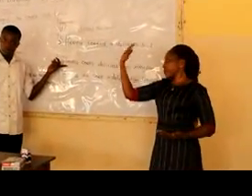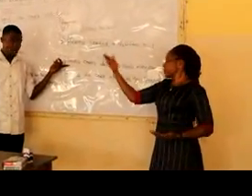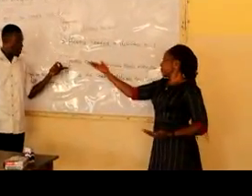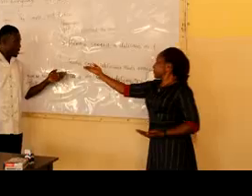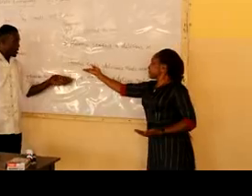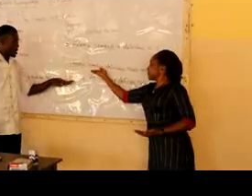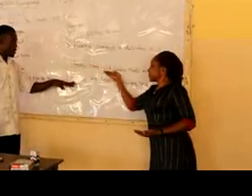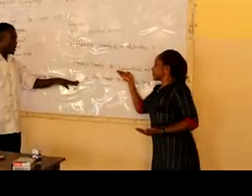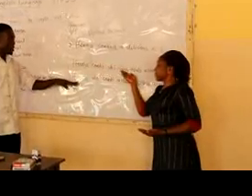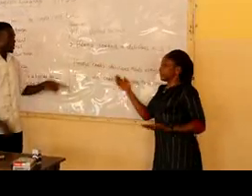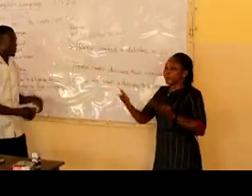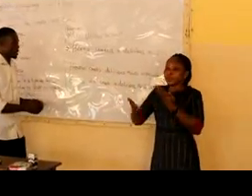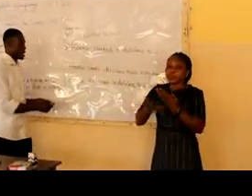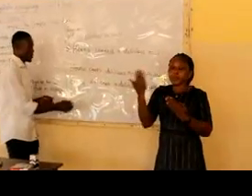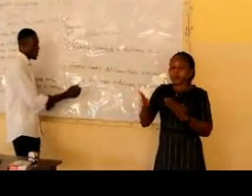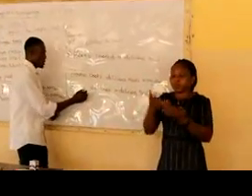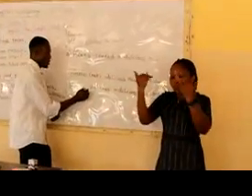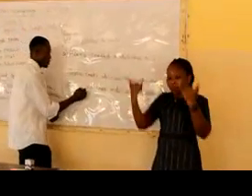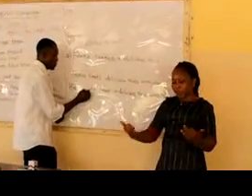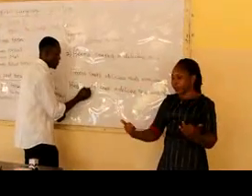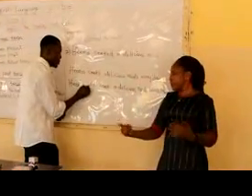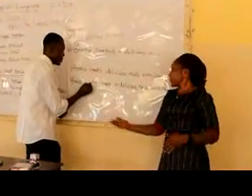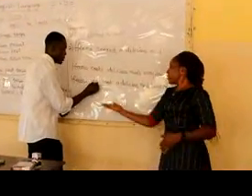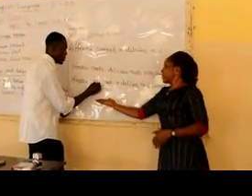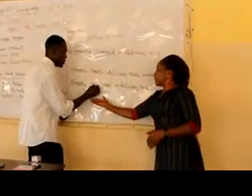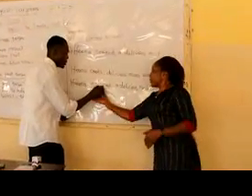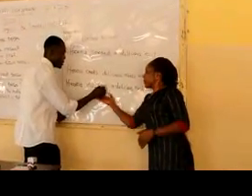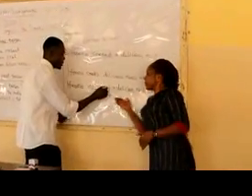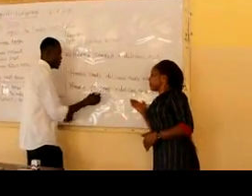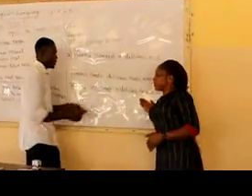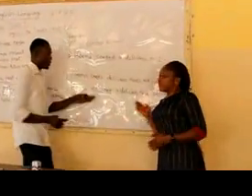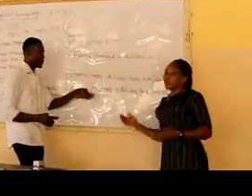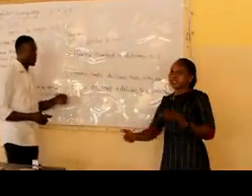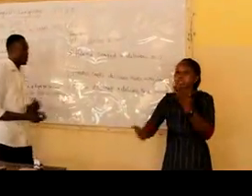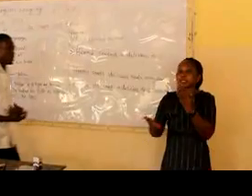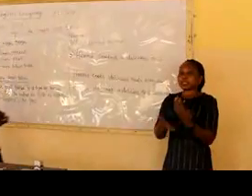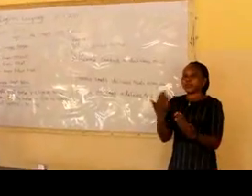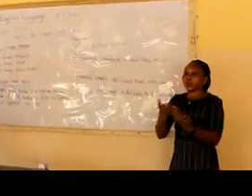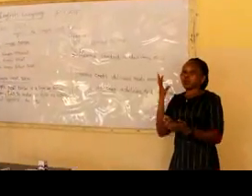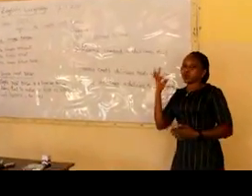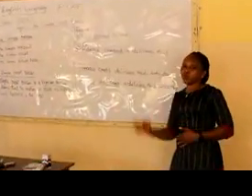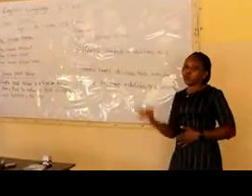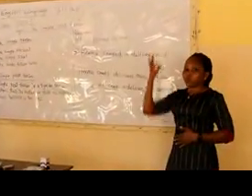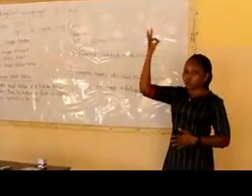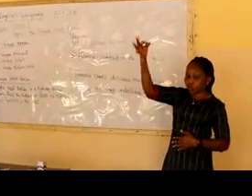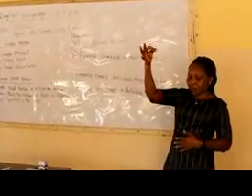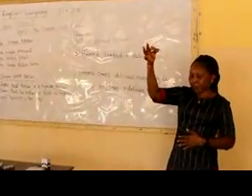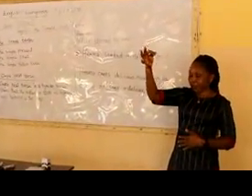present, and this, as you can see, is in the simple